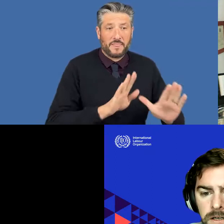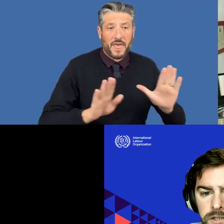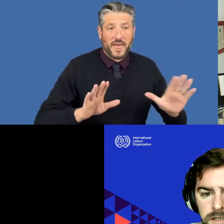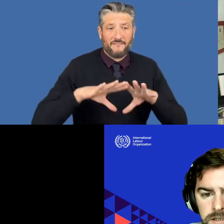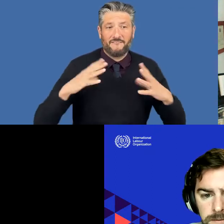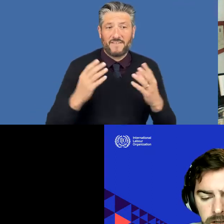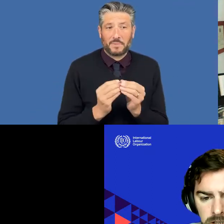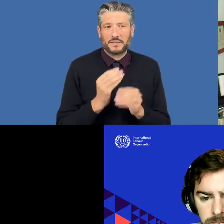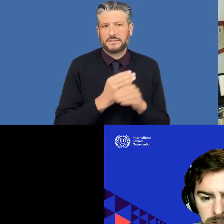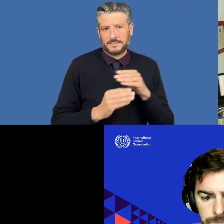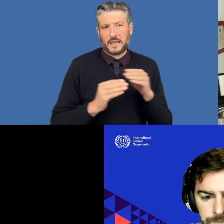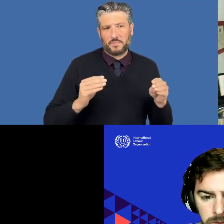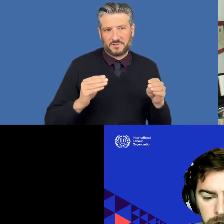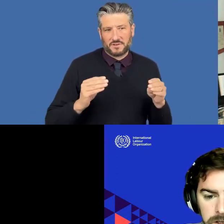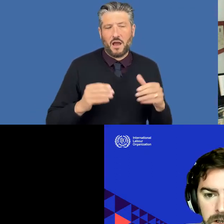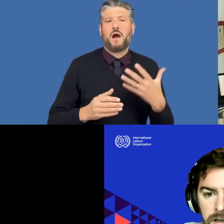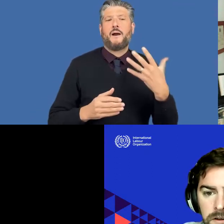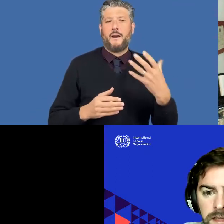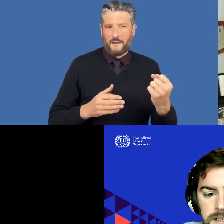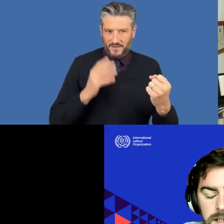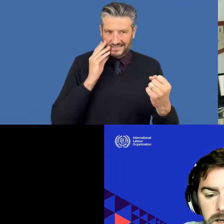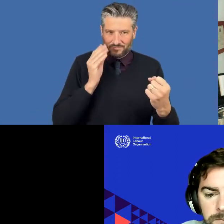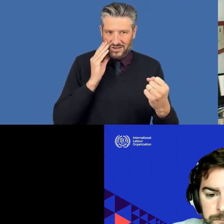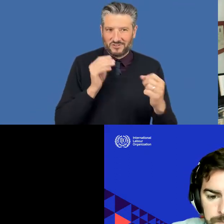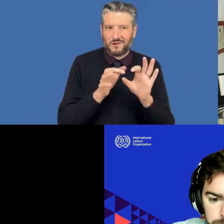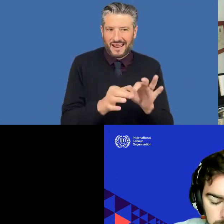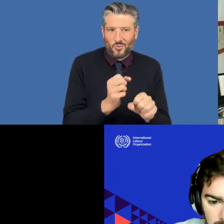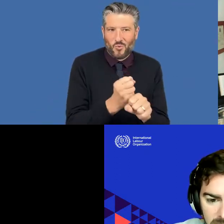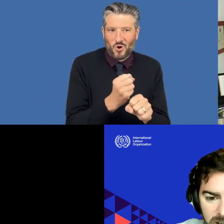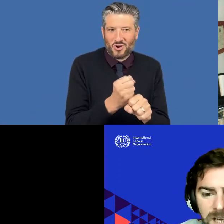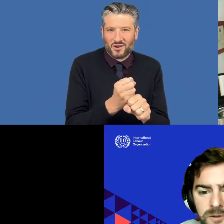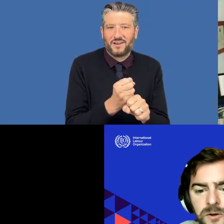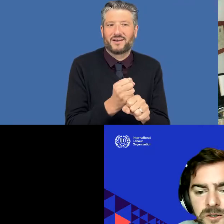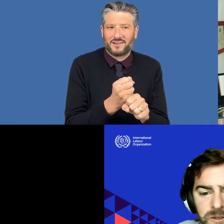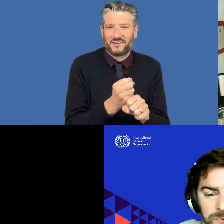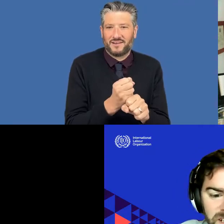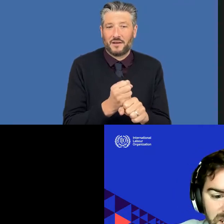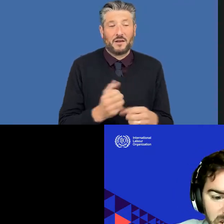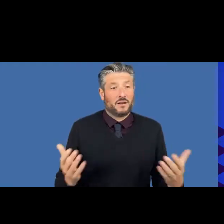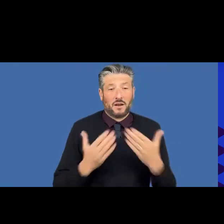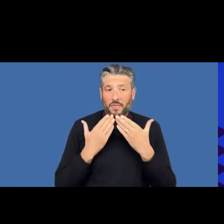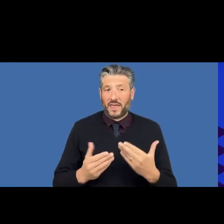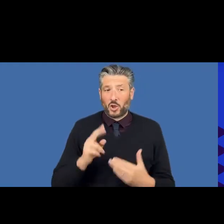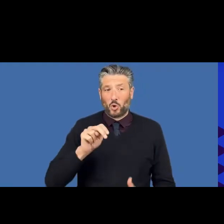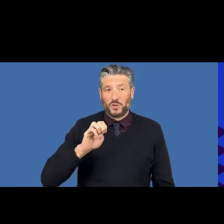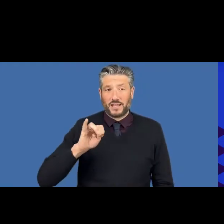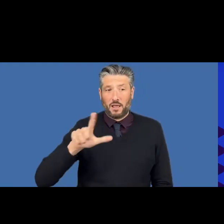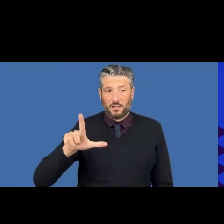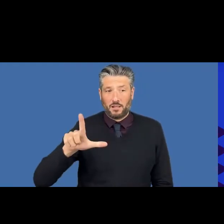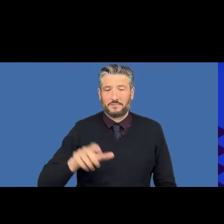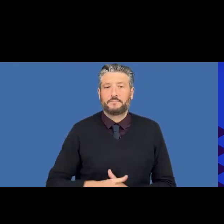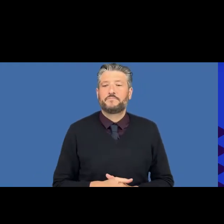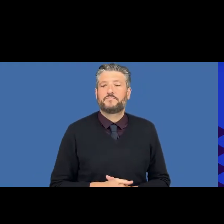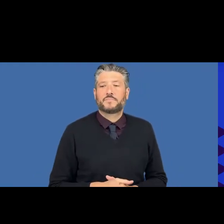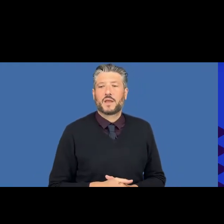also changes their experience working. So thanks, Neil. I'll get back to you also. And also thanks,